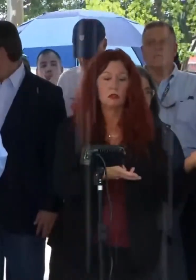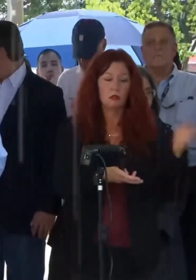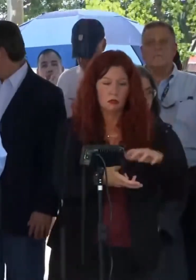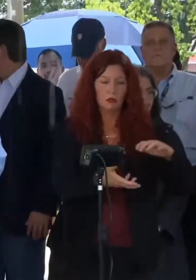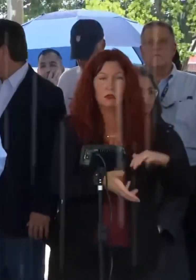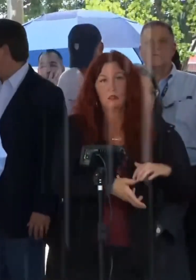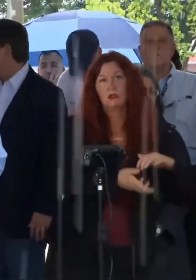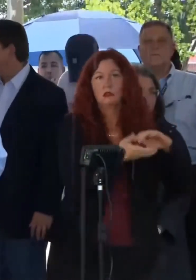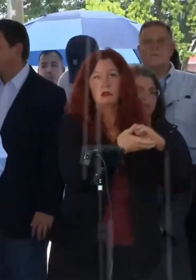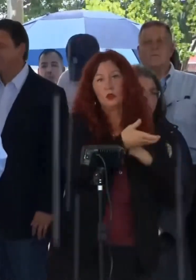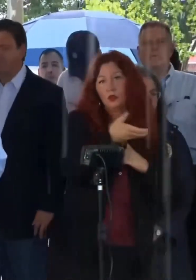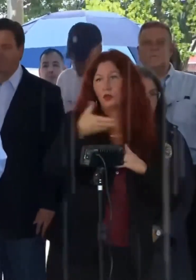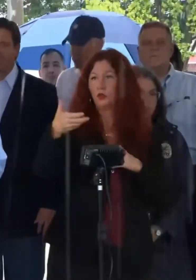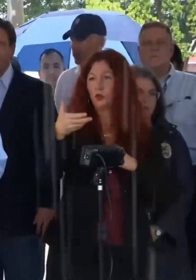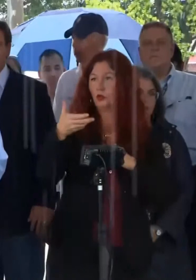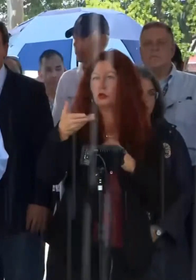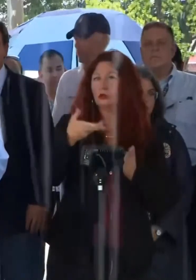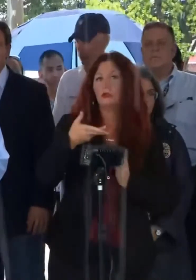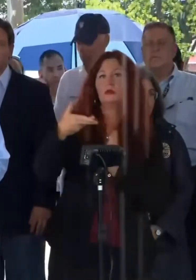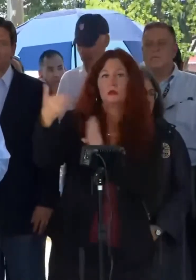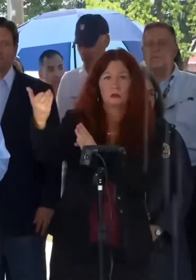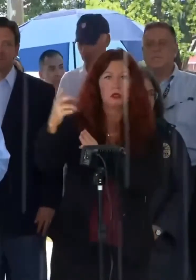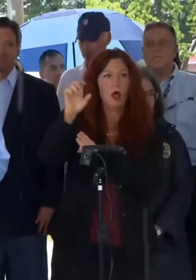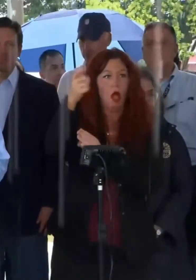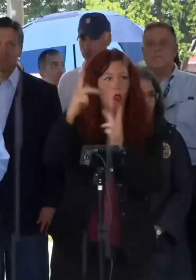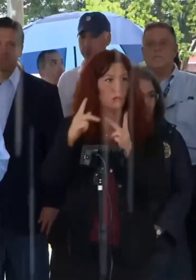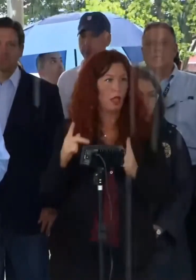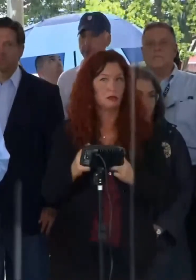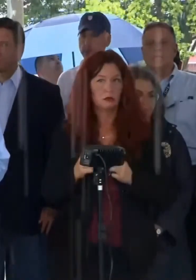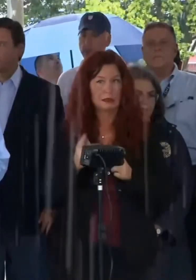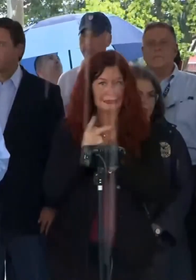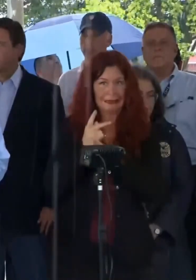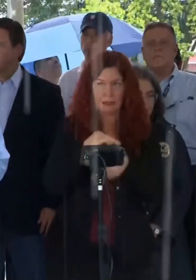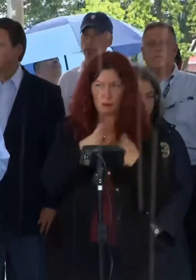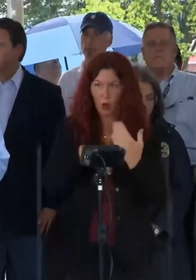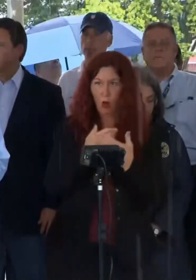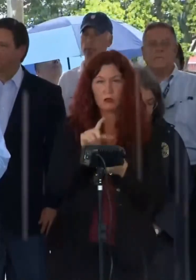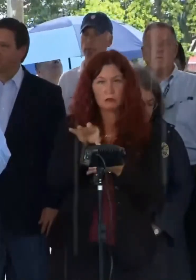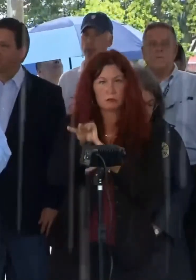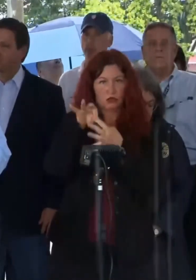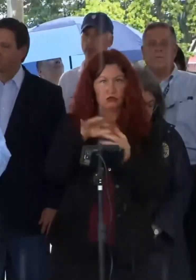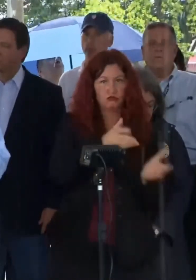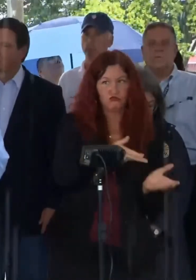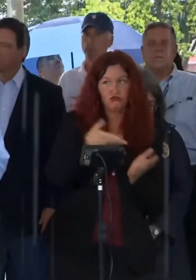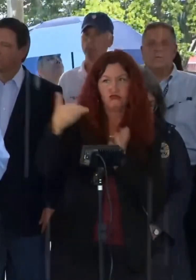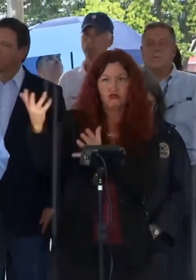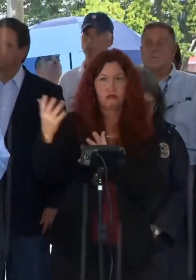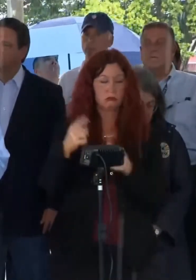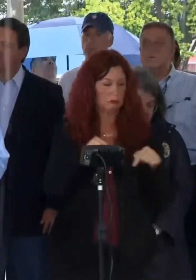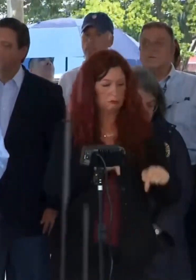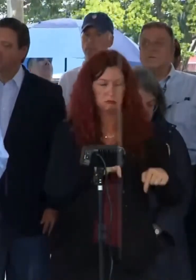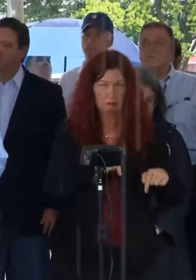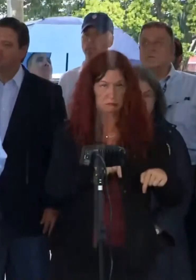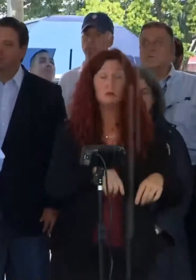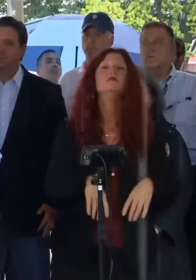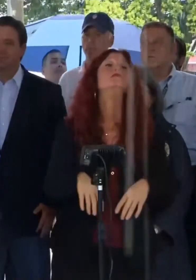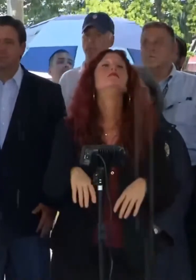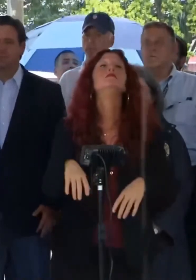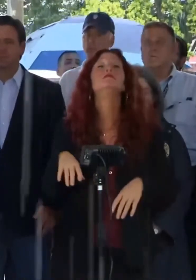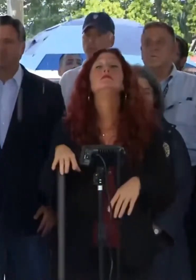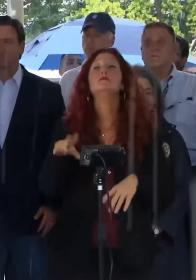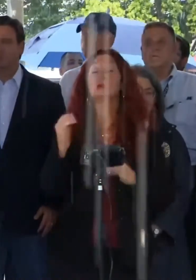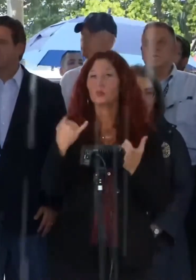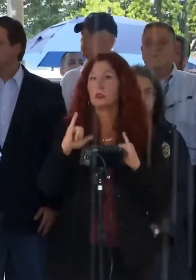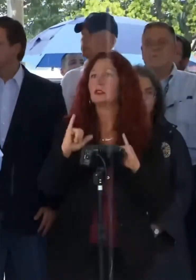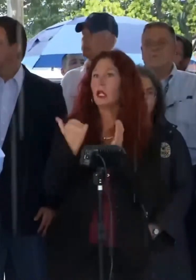Department of Management Services continues to search for a warehouse for resource donations. The Florida Department of